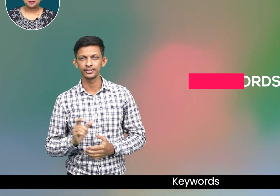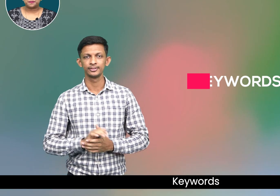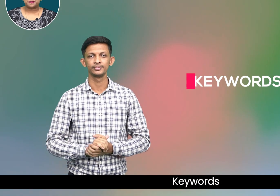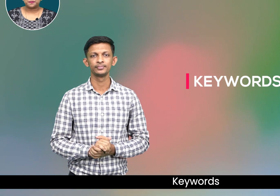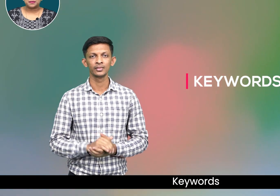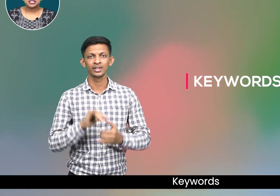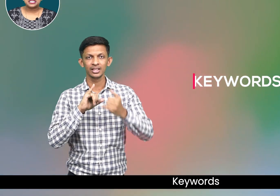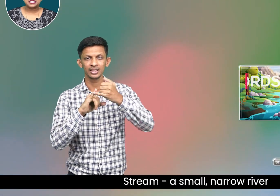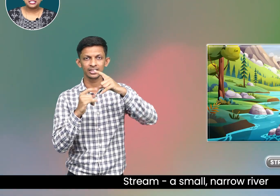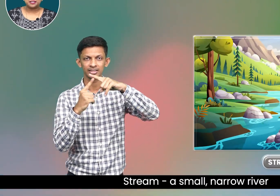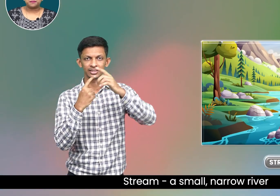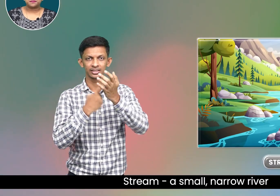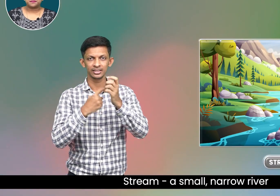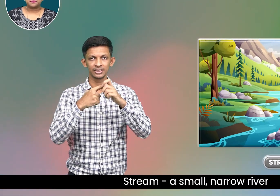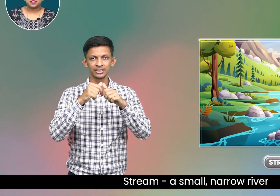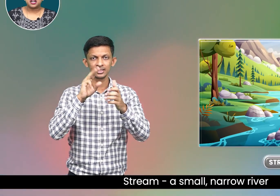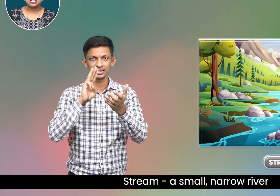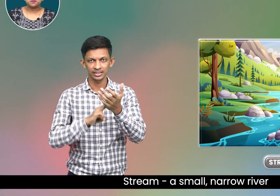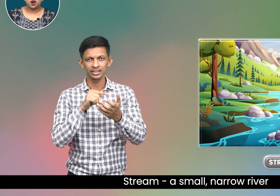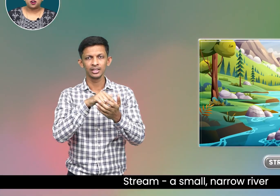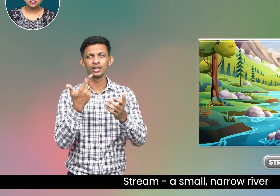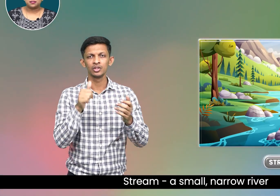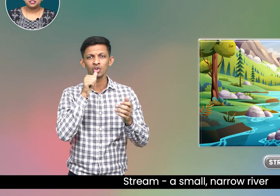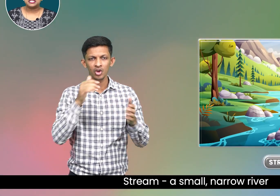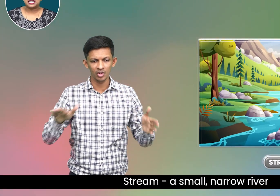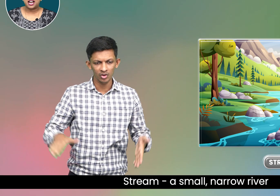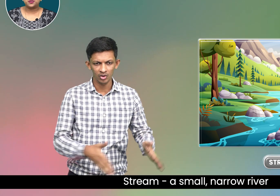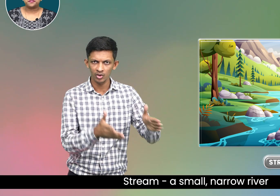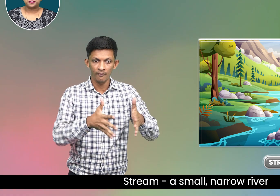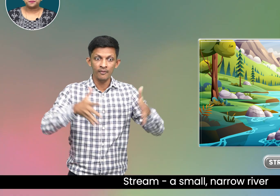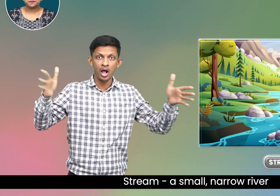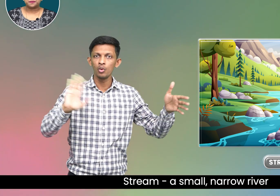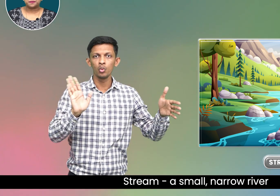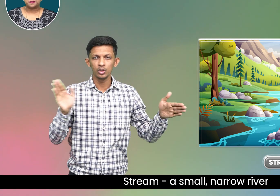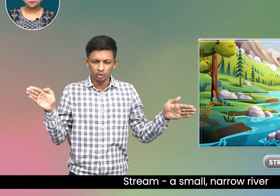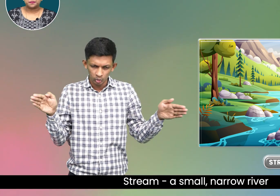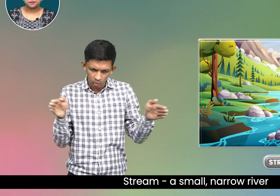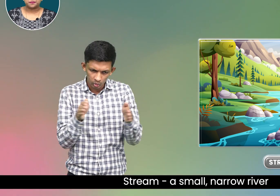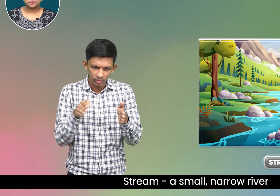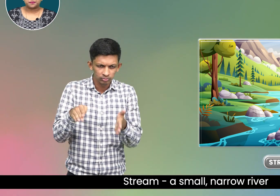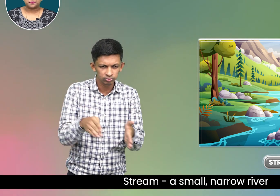Keywords. Stream, a small, narrow river.